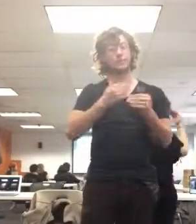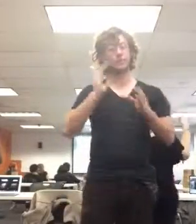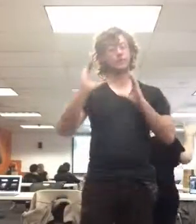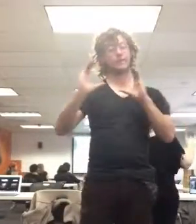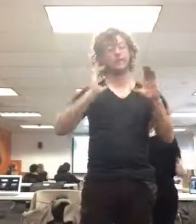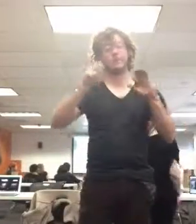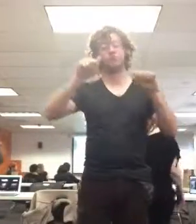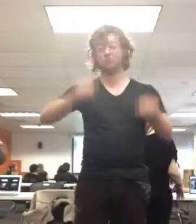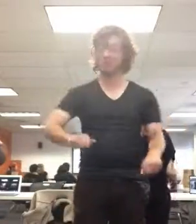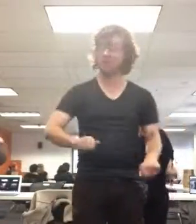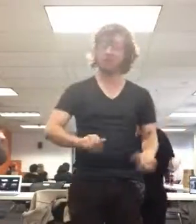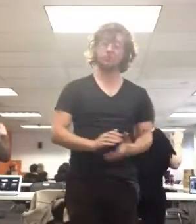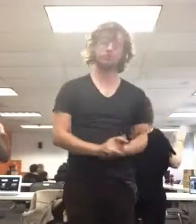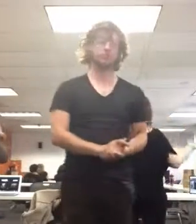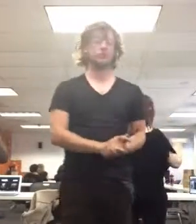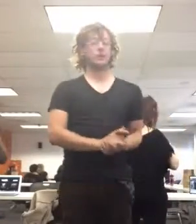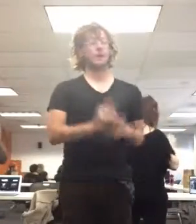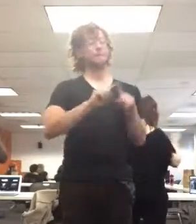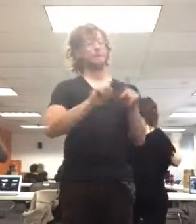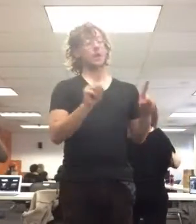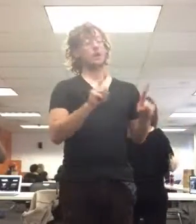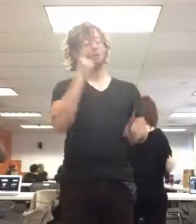Casual. You can do it with a casual conversation. When you're working,